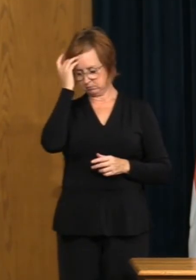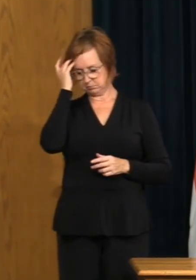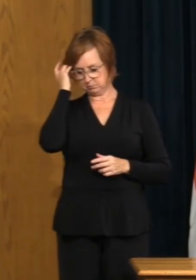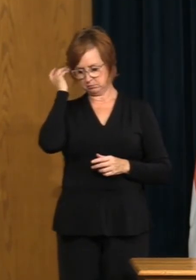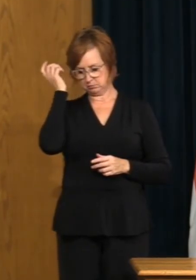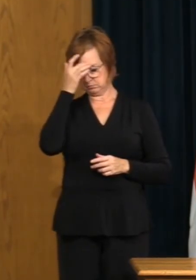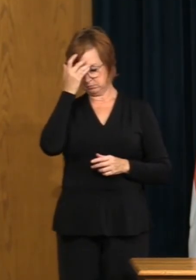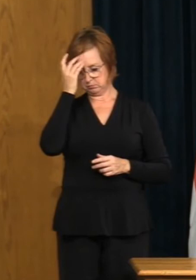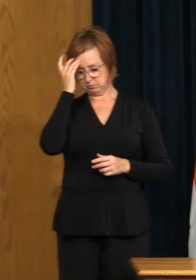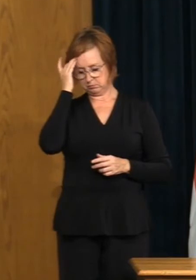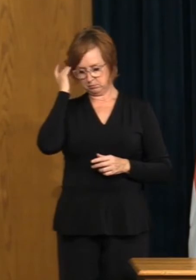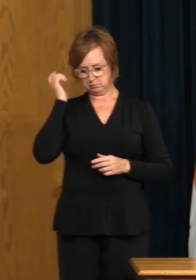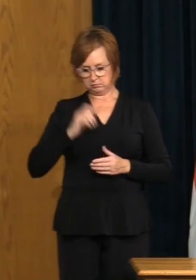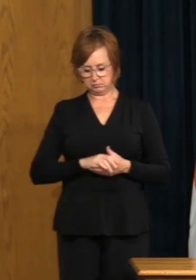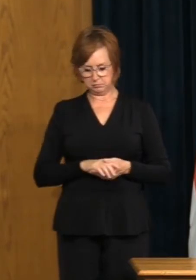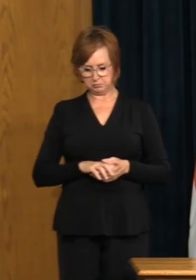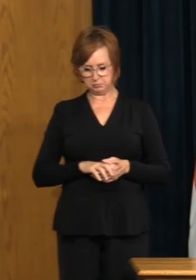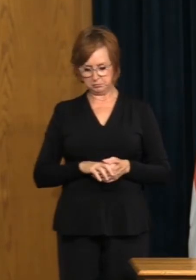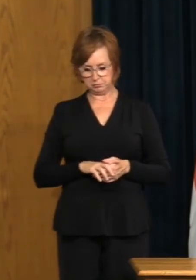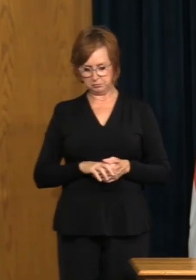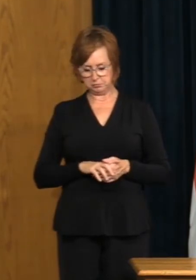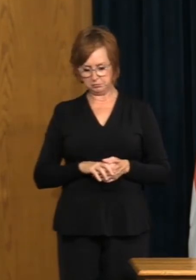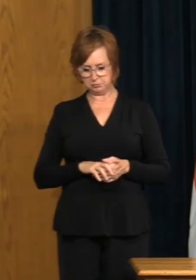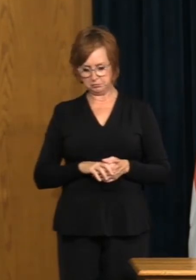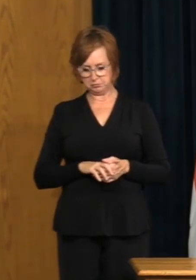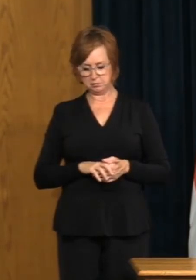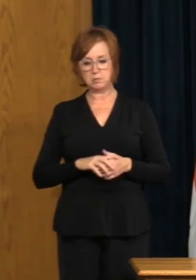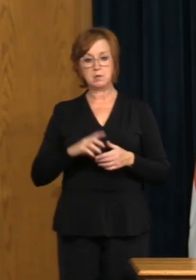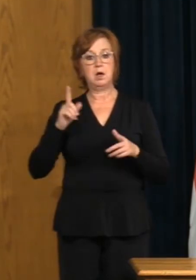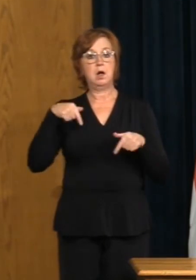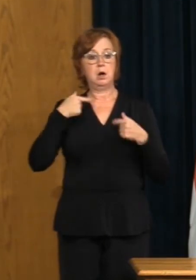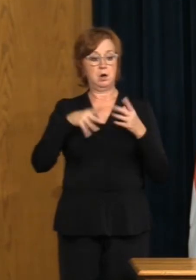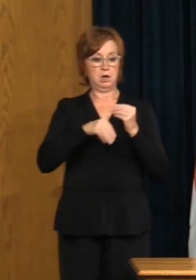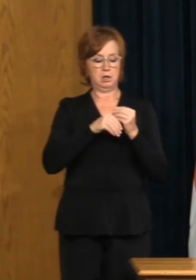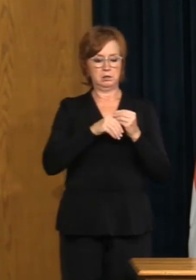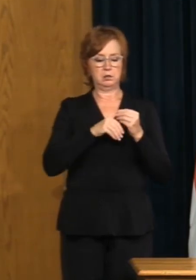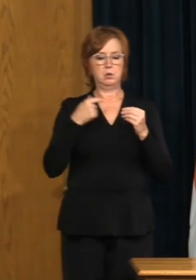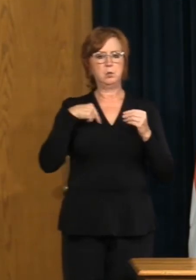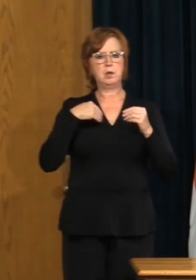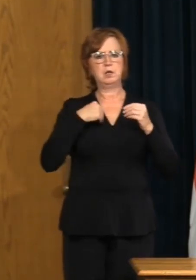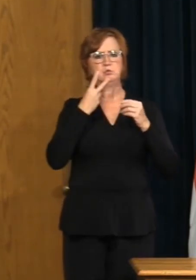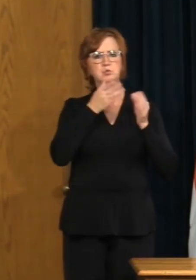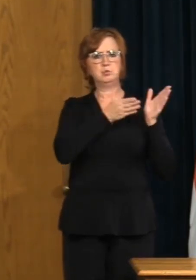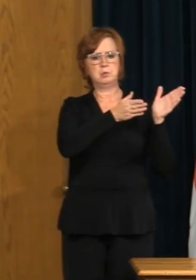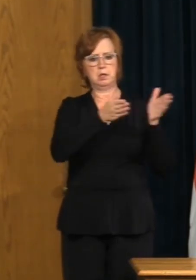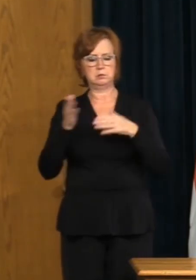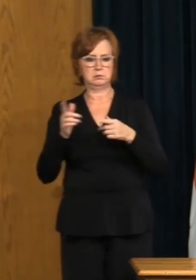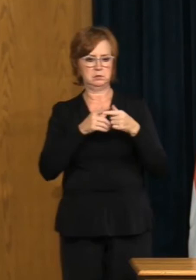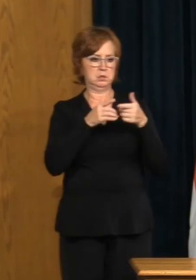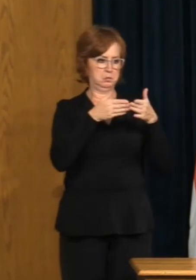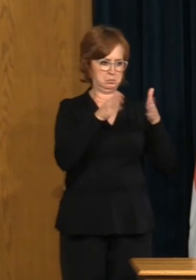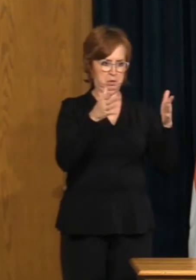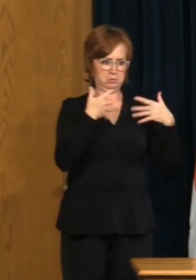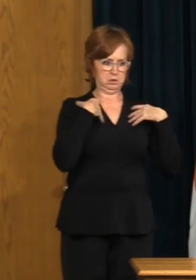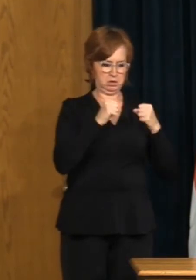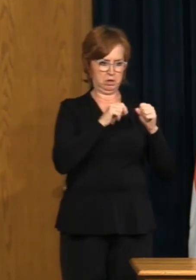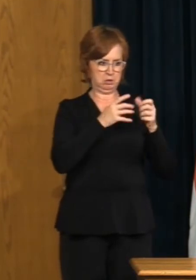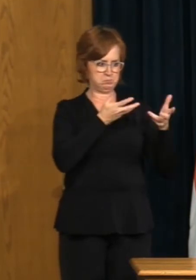one of the things that, as you know, we've been doing since the start is focusing both on the offensive strategy, which is that public health response where